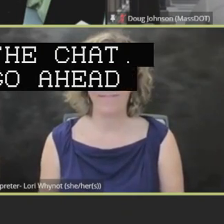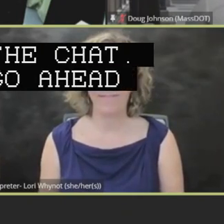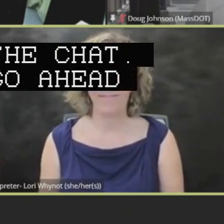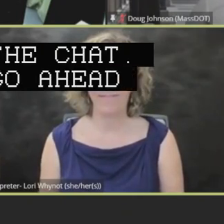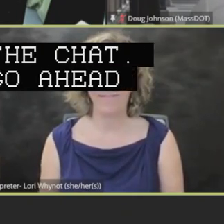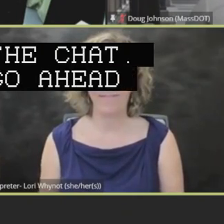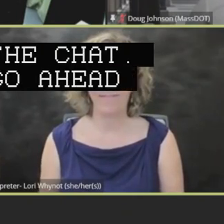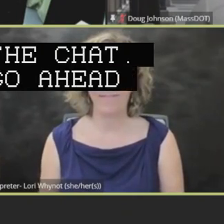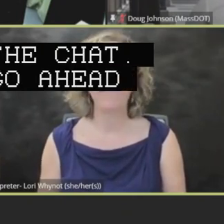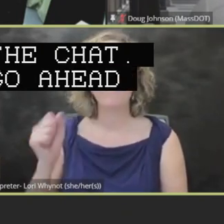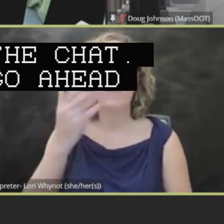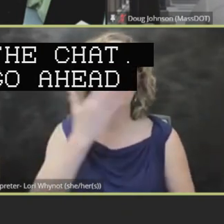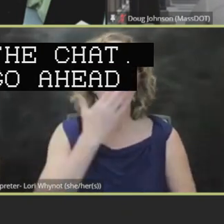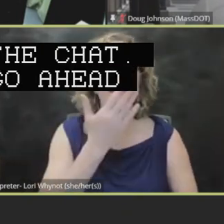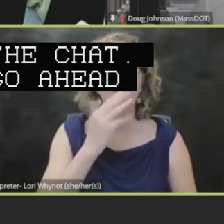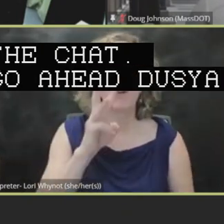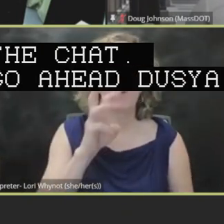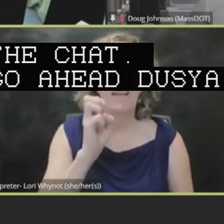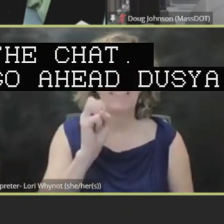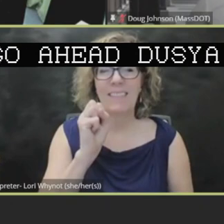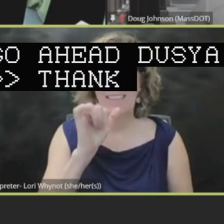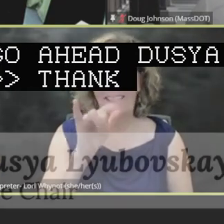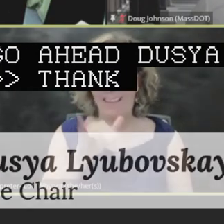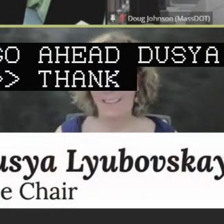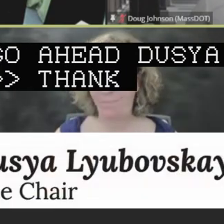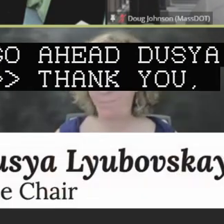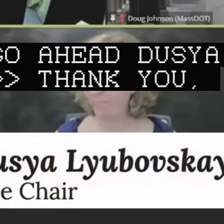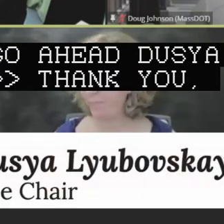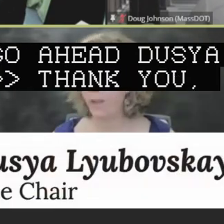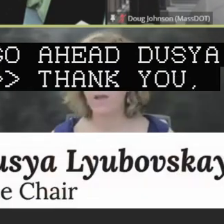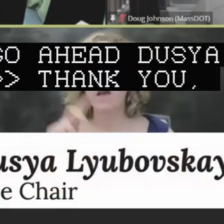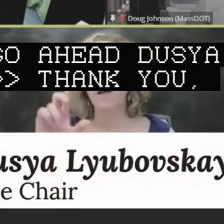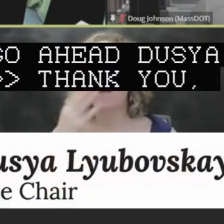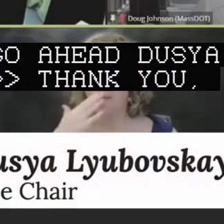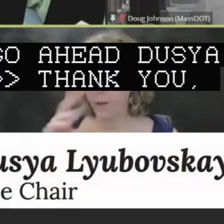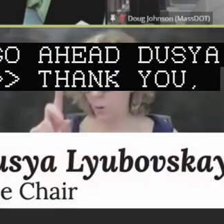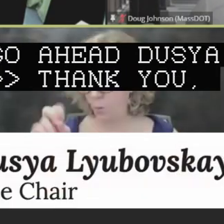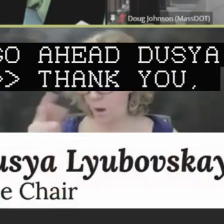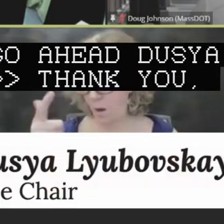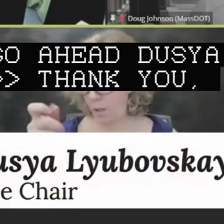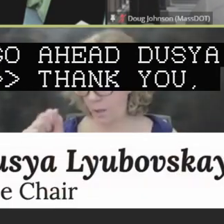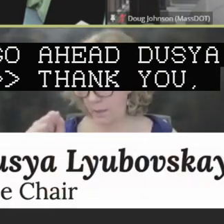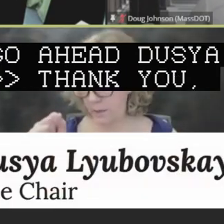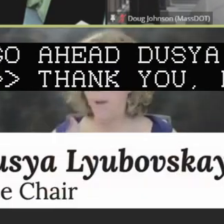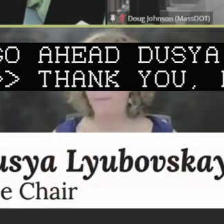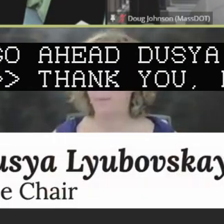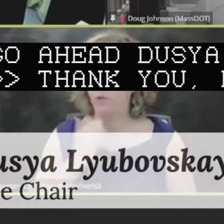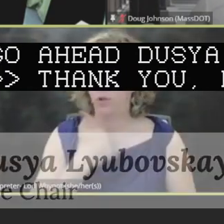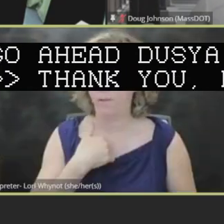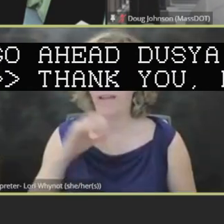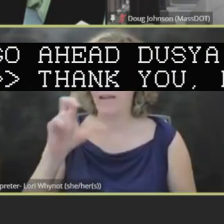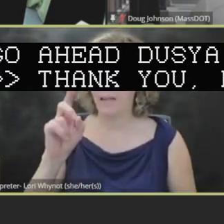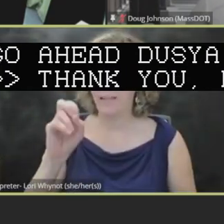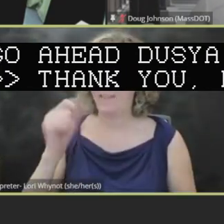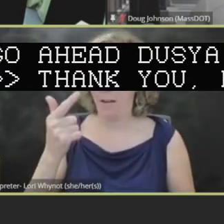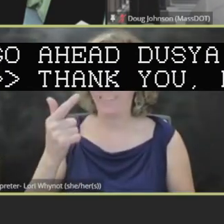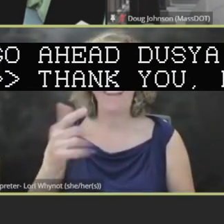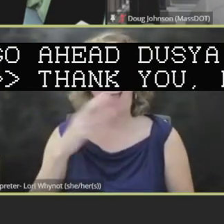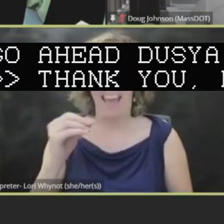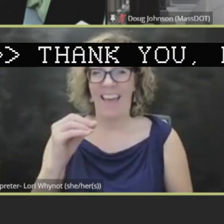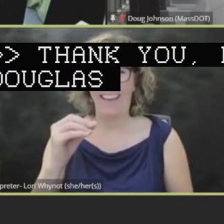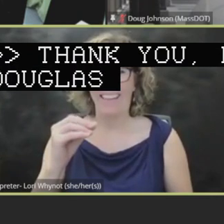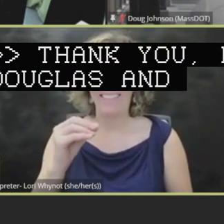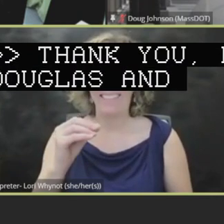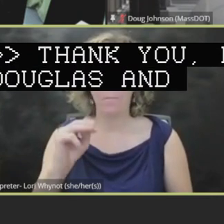Thank you very much, Wesley. And Douglas and, Doug and Matt, thank you so much for your